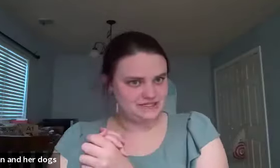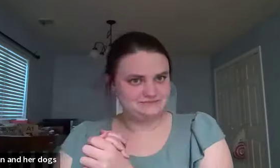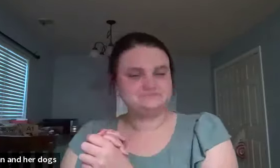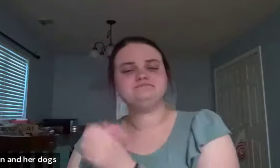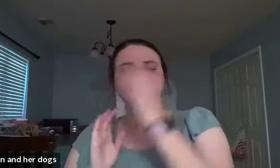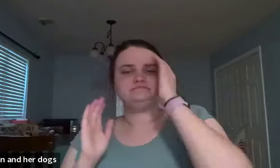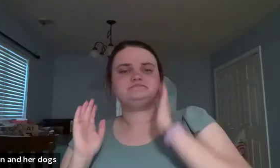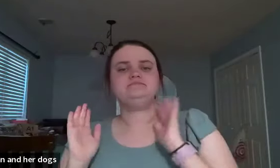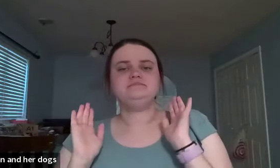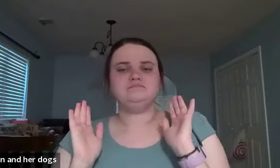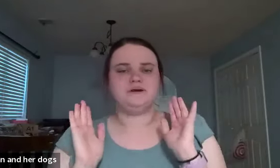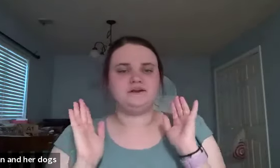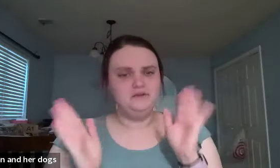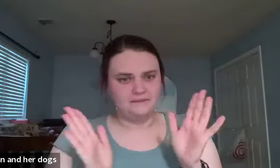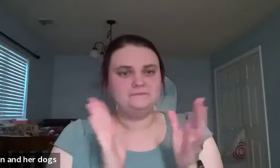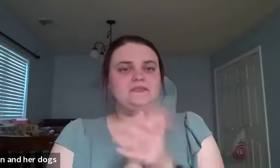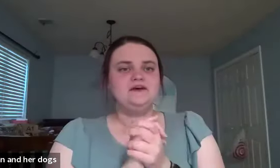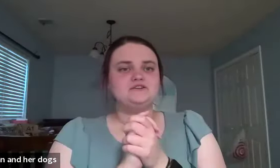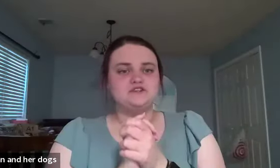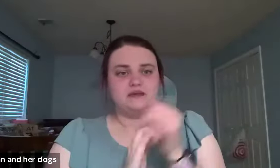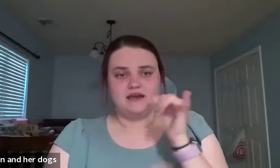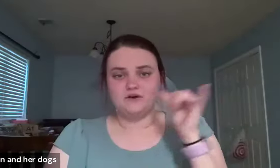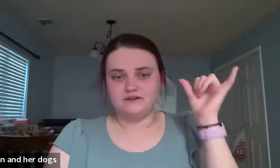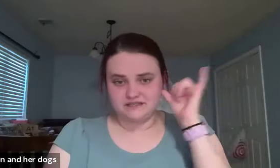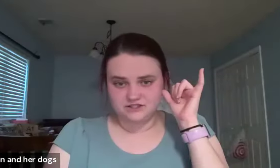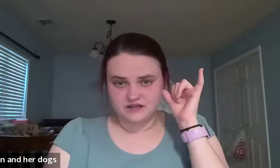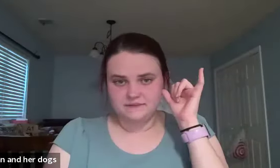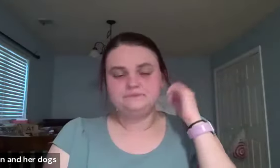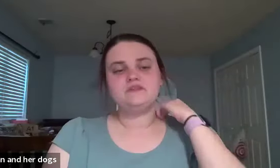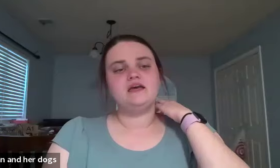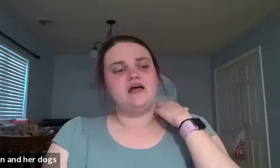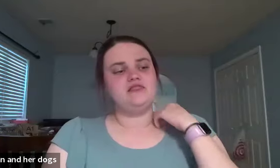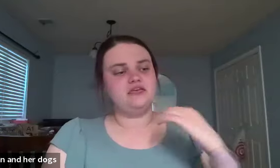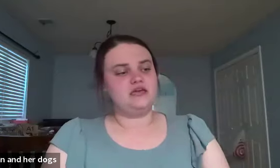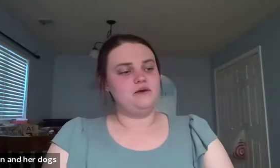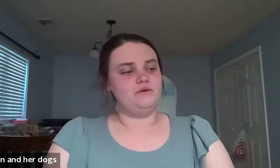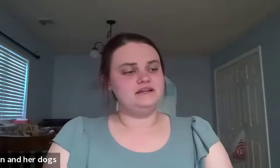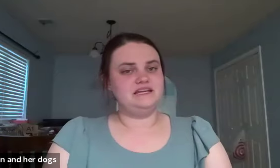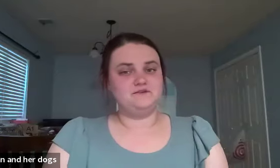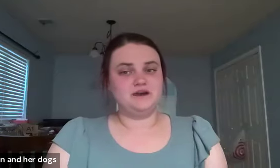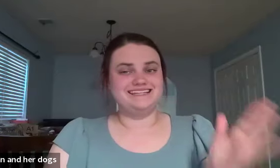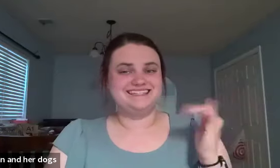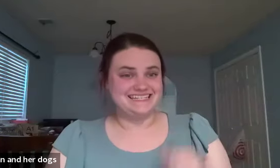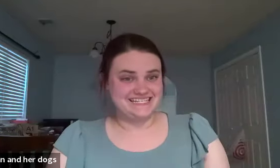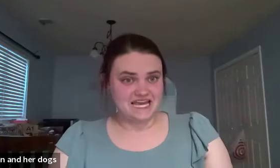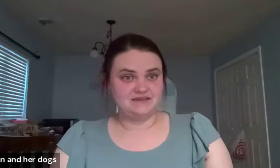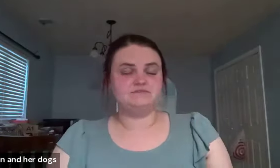it. But okay, so we have our yesterday. Then I wanted to give you guys today.